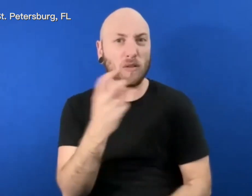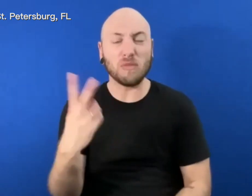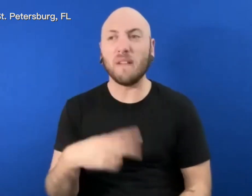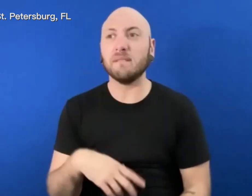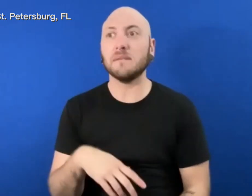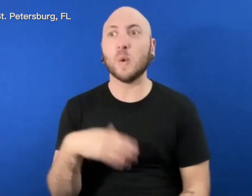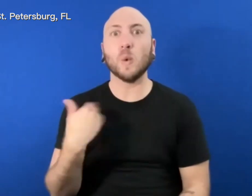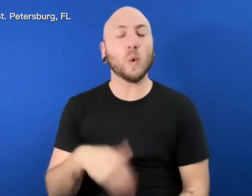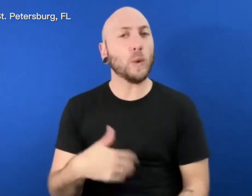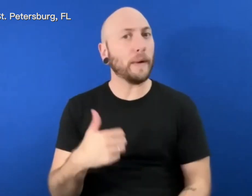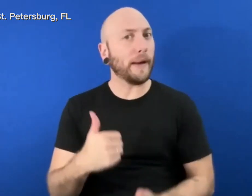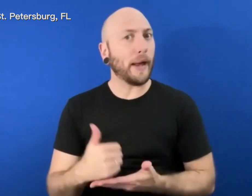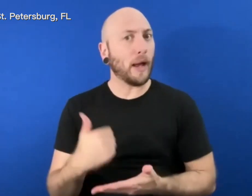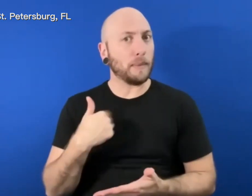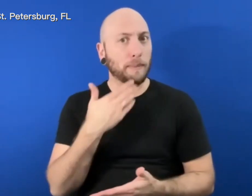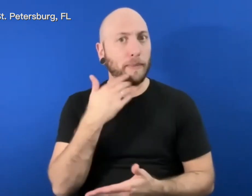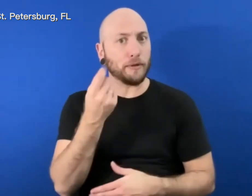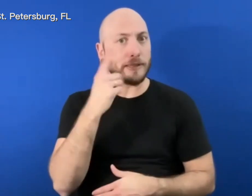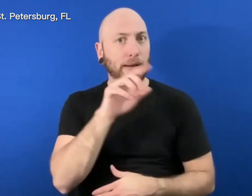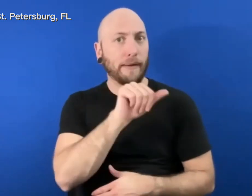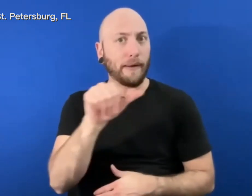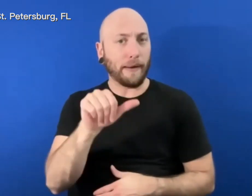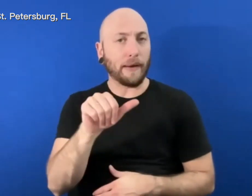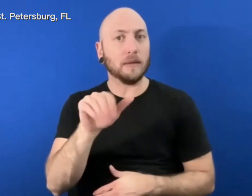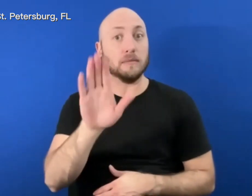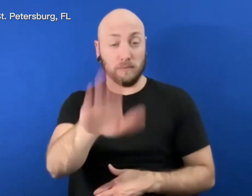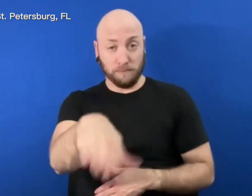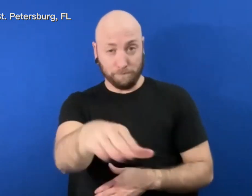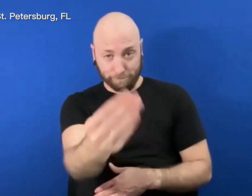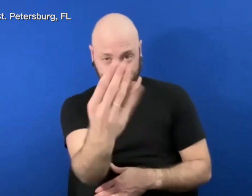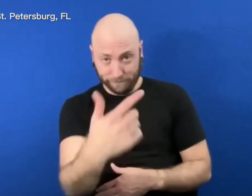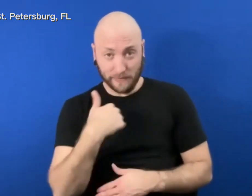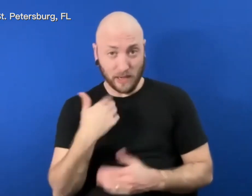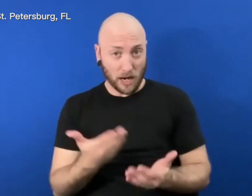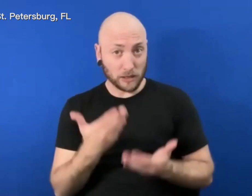highly recommend getting a service position if you don't have one.